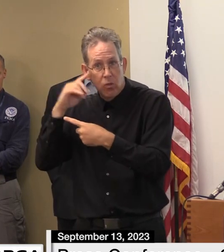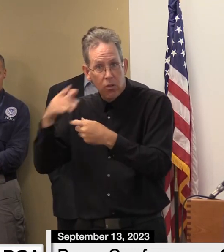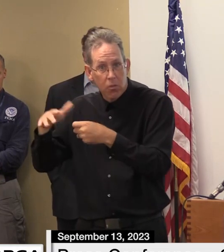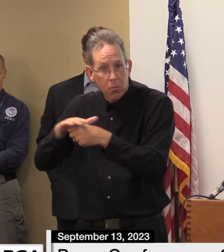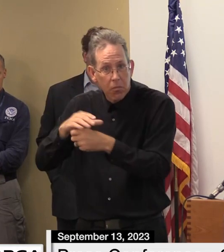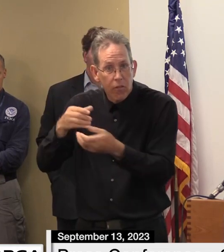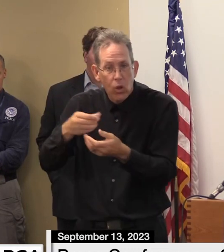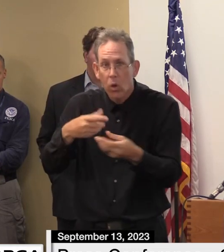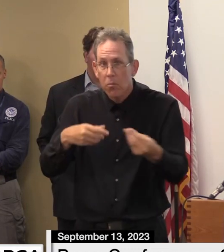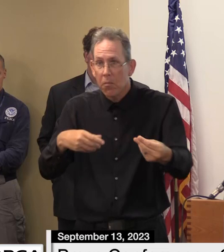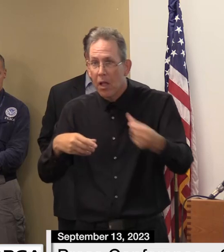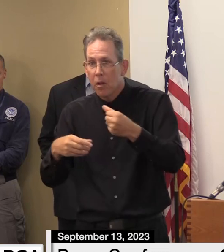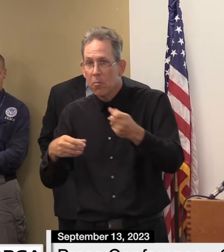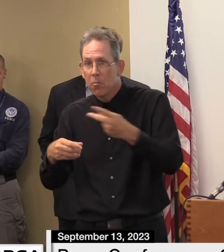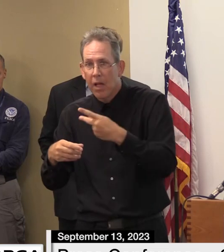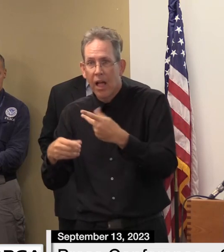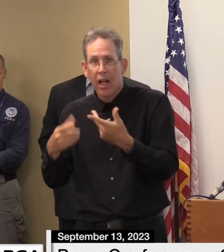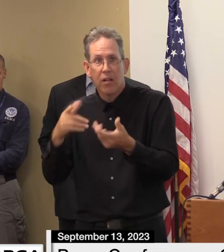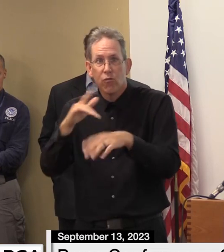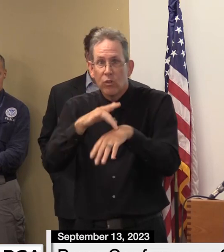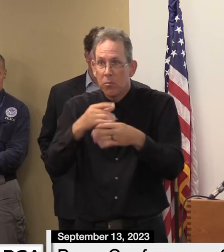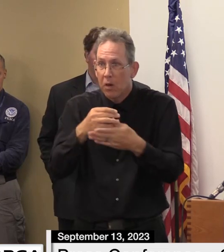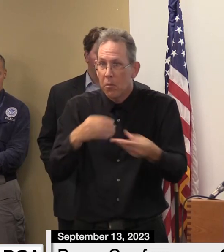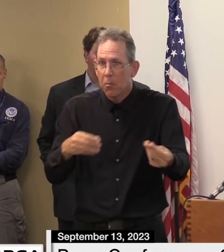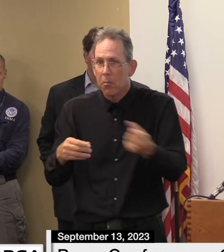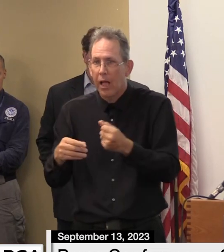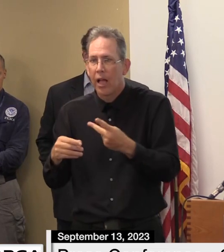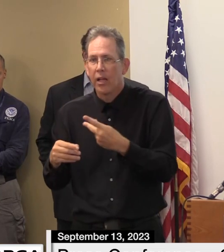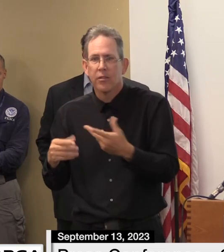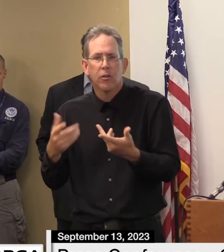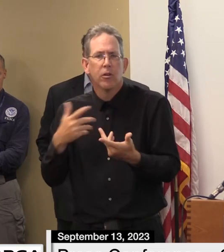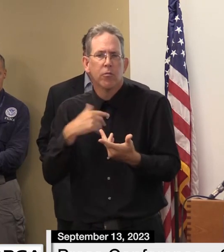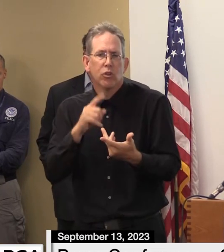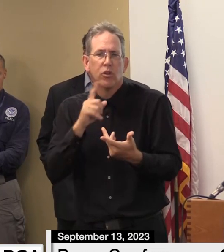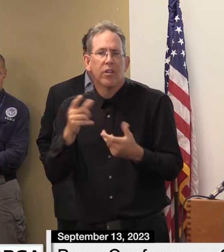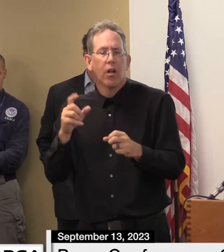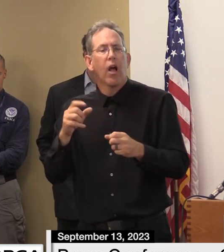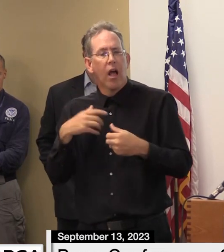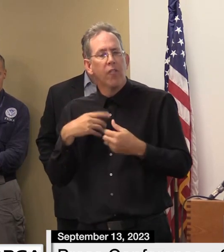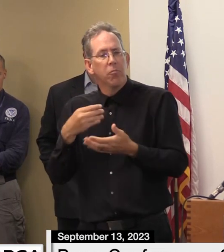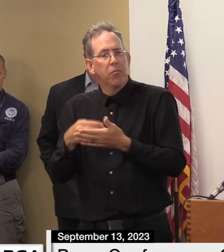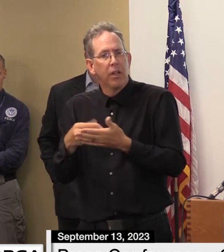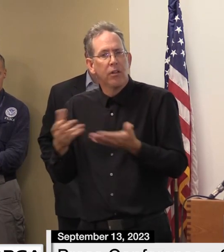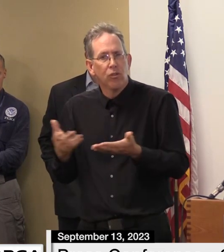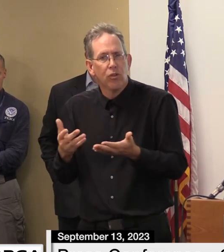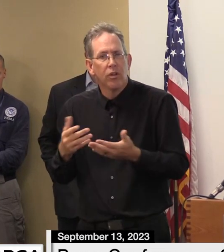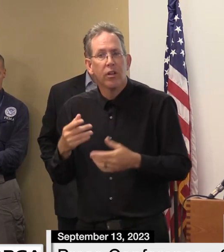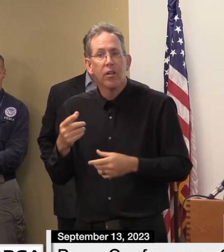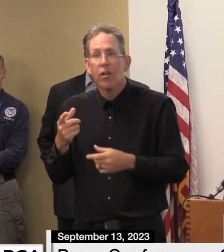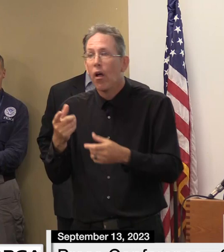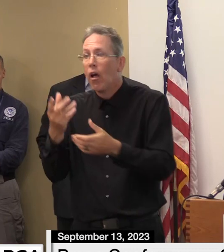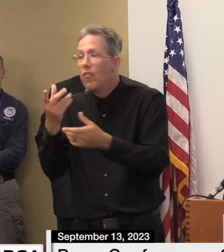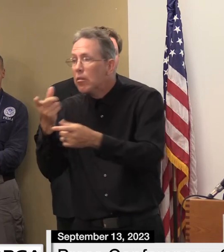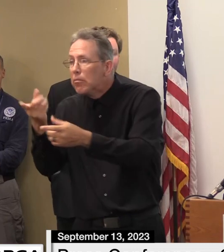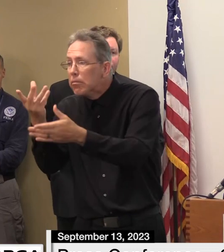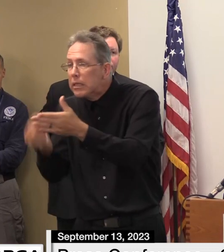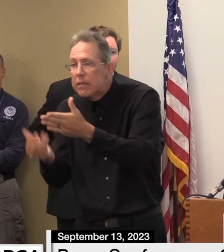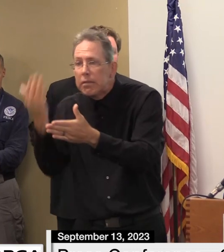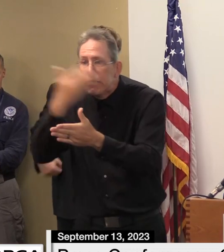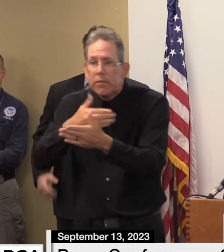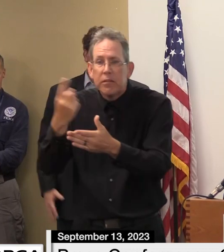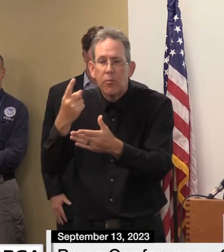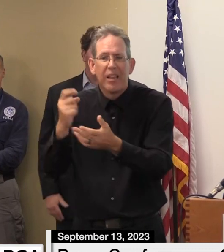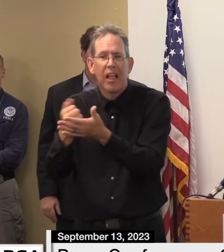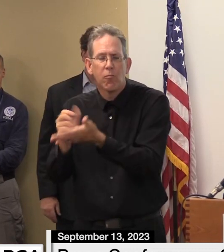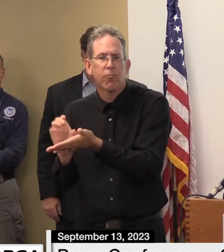FEMA resources are going to be able to provide. And so some of this money will be able to fill those gaps that are still unknown. So the confidence